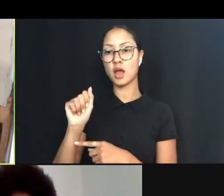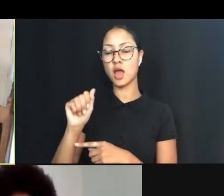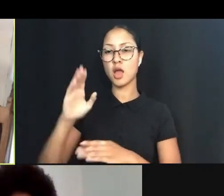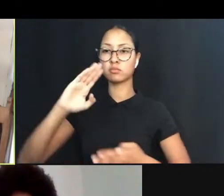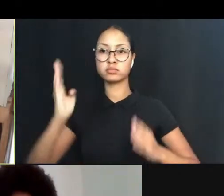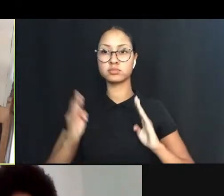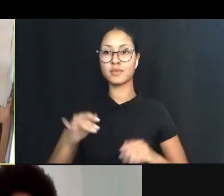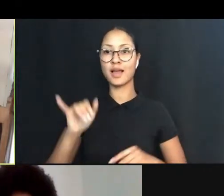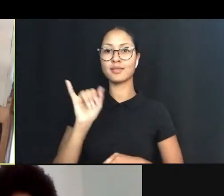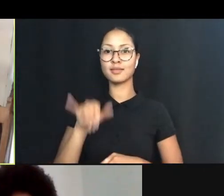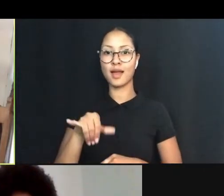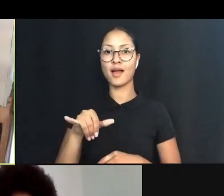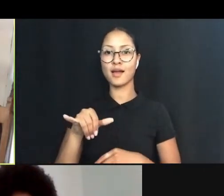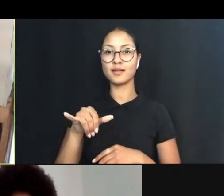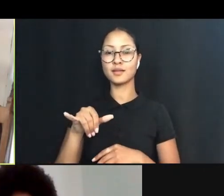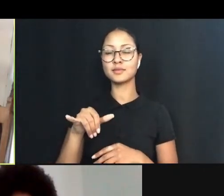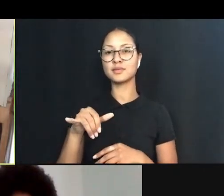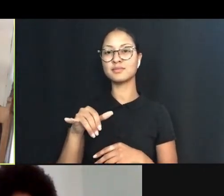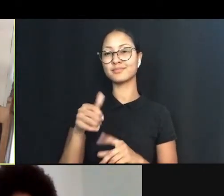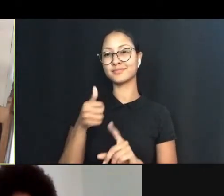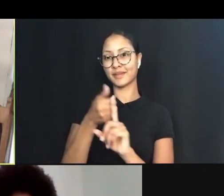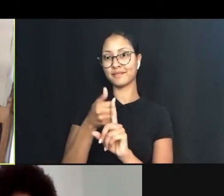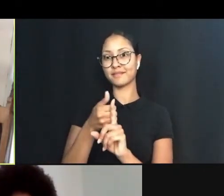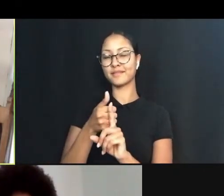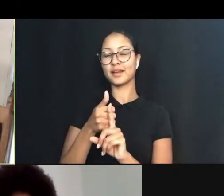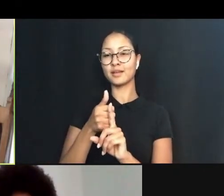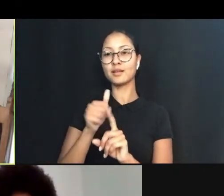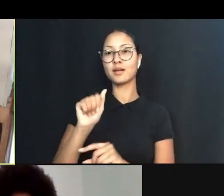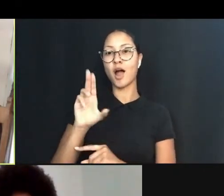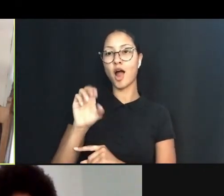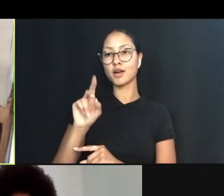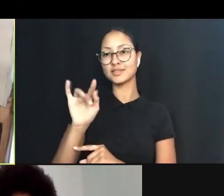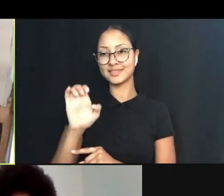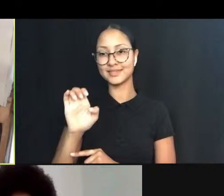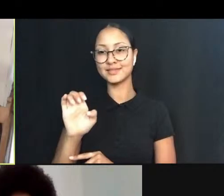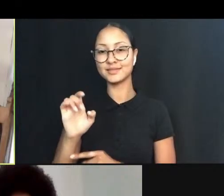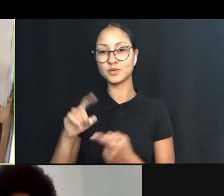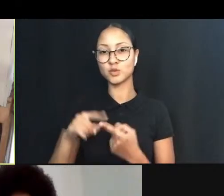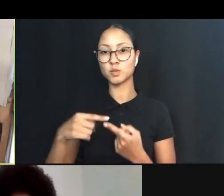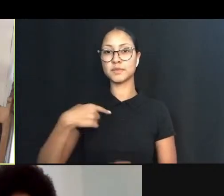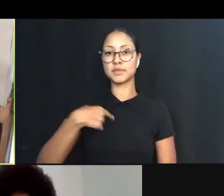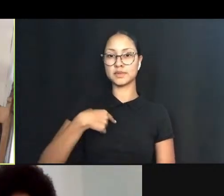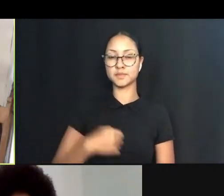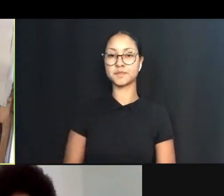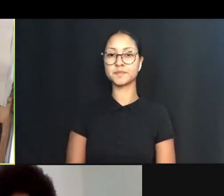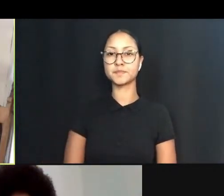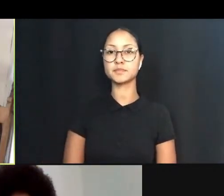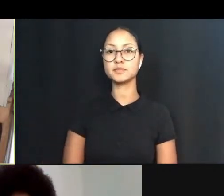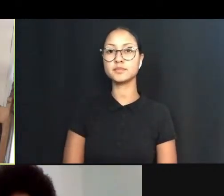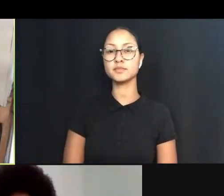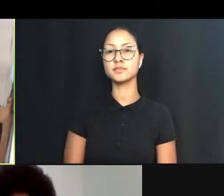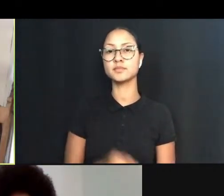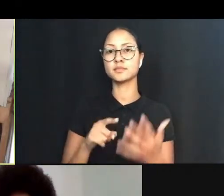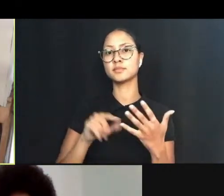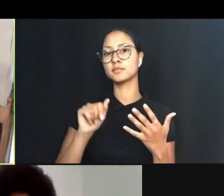Altia mother to me. Omi Oshun, Joni L. Jones, writer, theater artist,